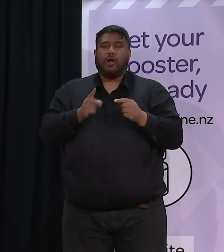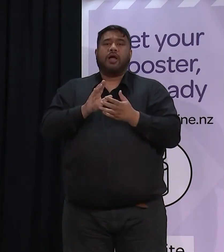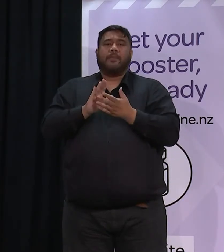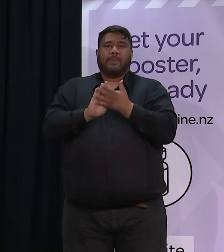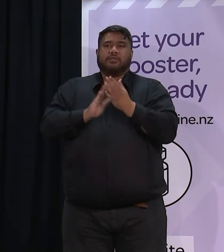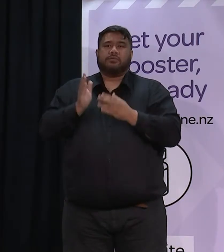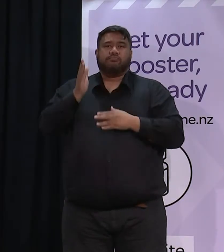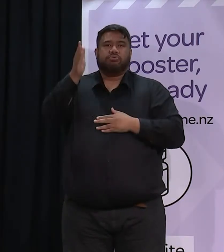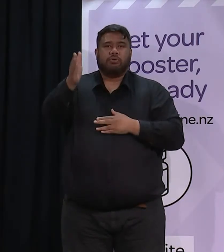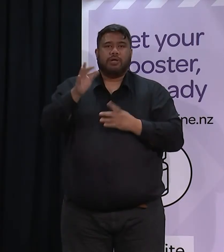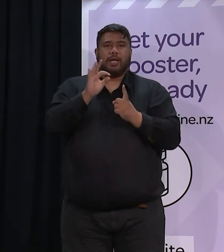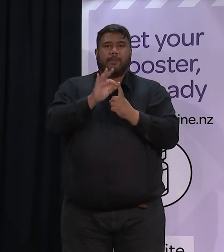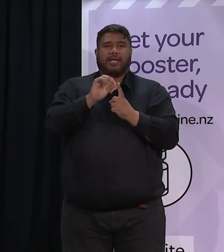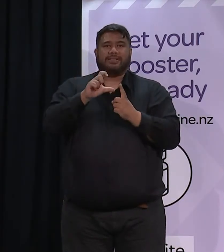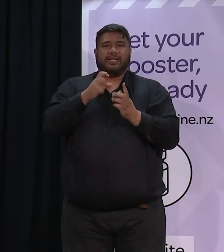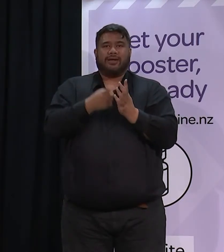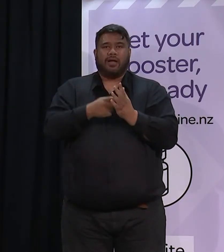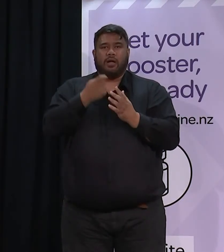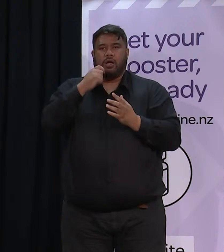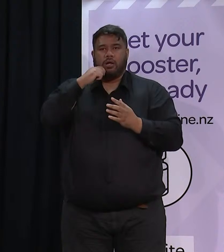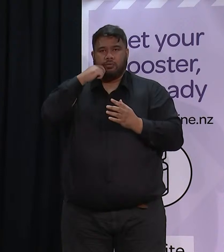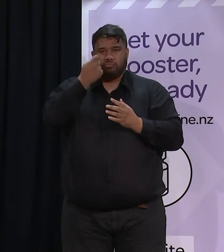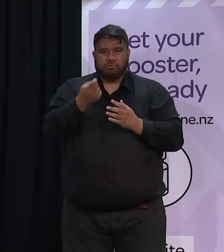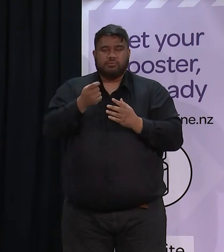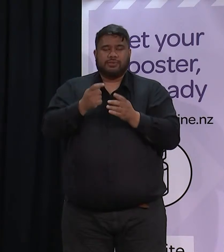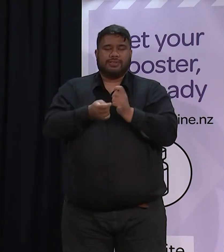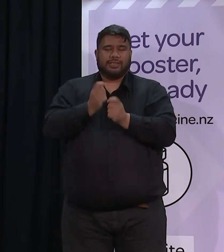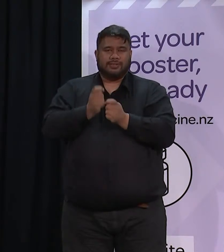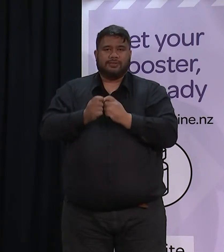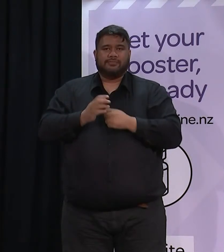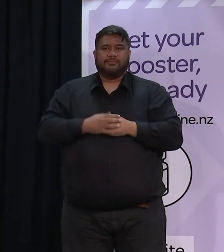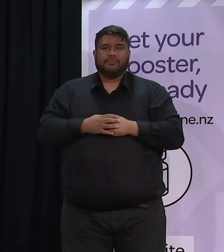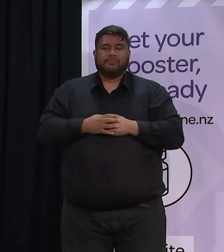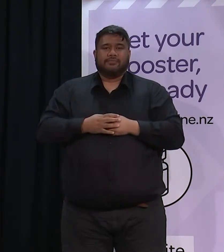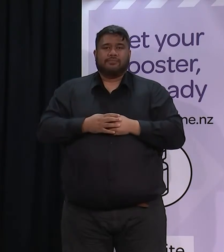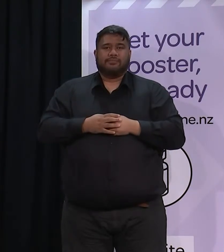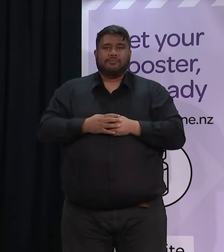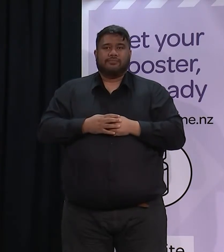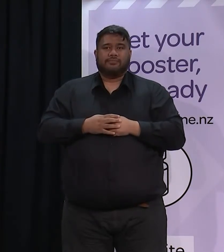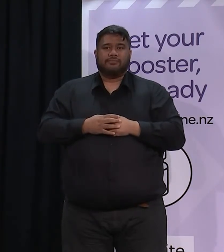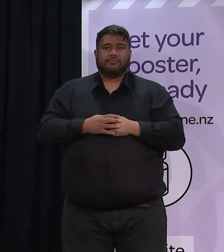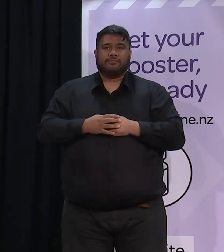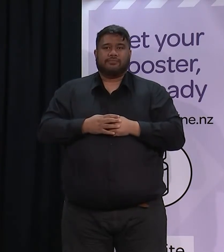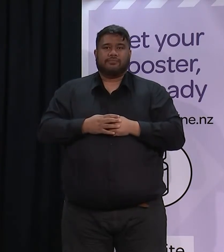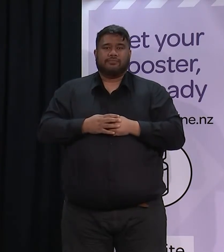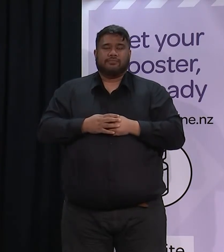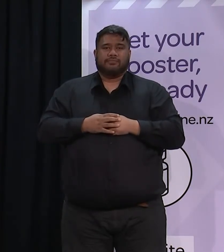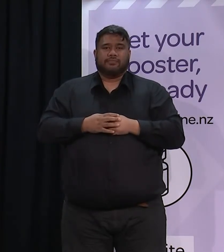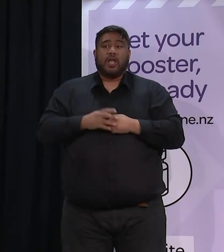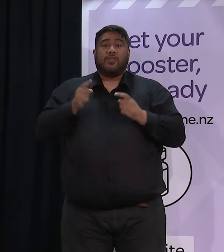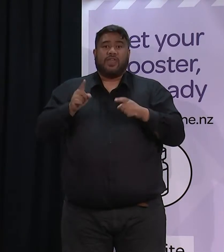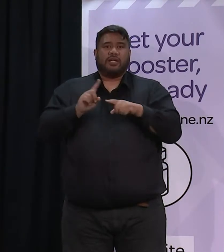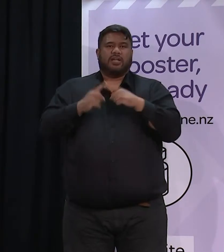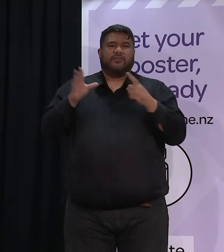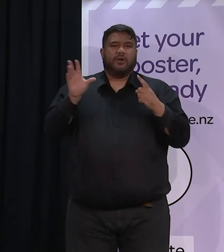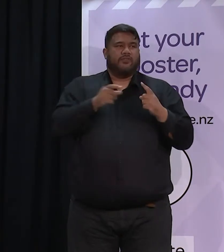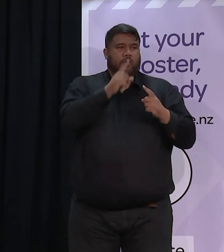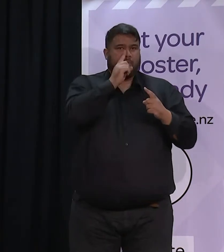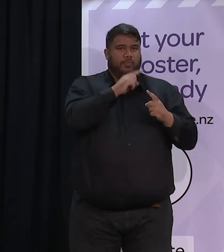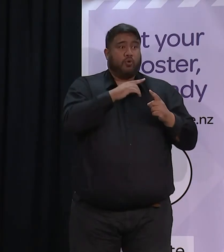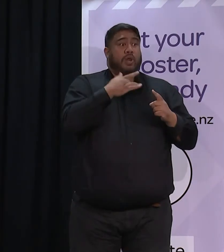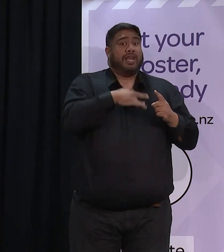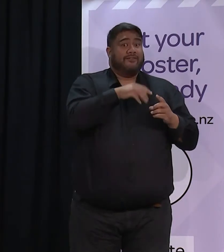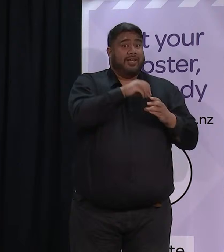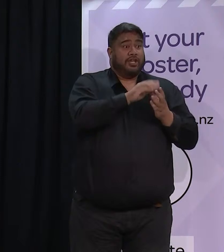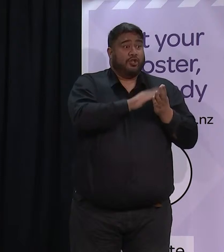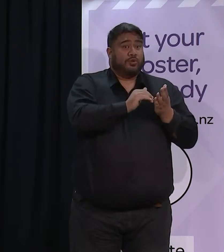to the advice for those currently in the community who test positive with a rapid antigen test, who don't need a PCR follow-up. And that's because our